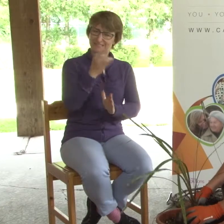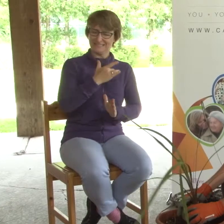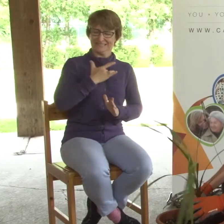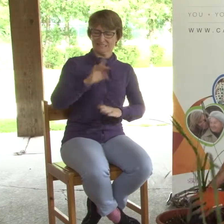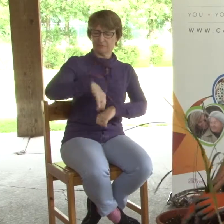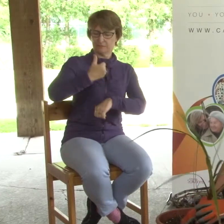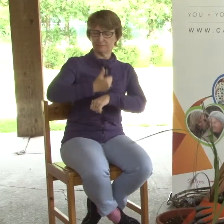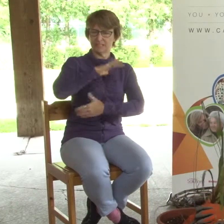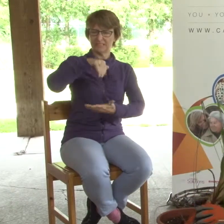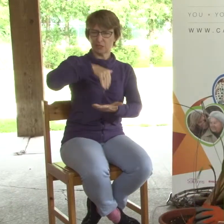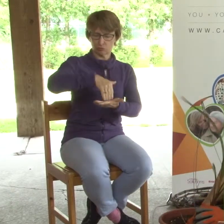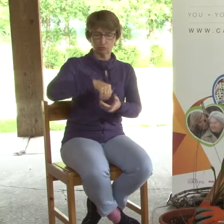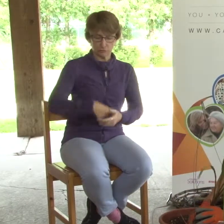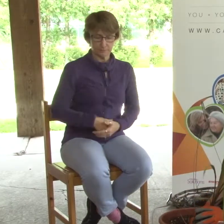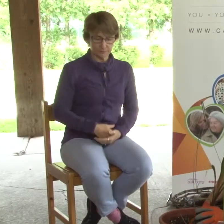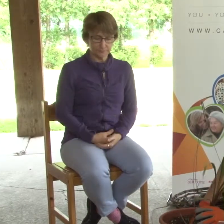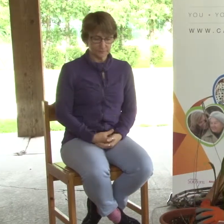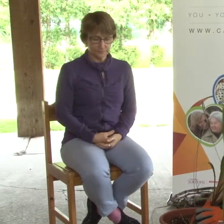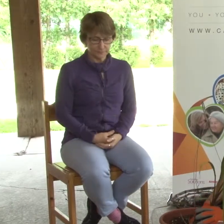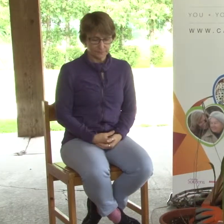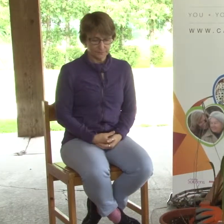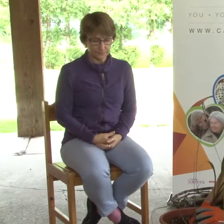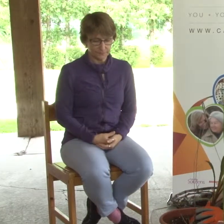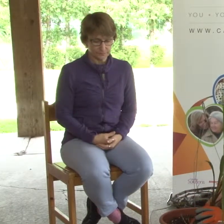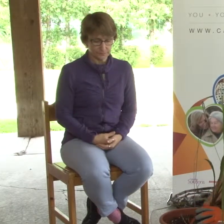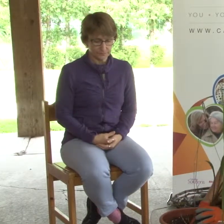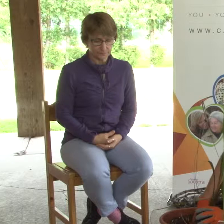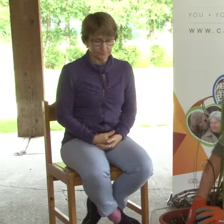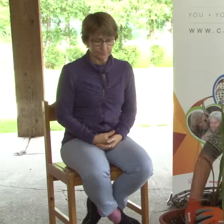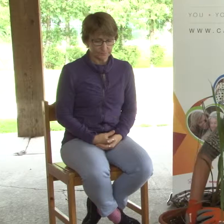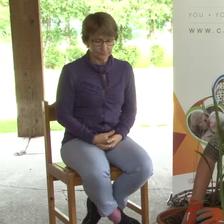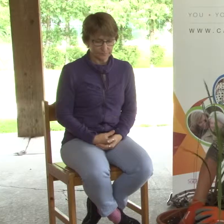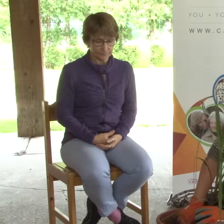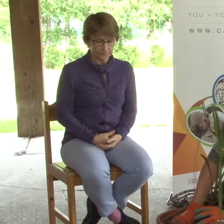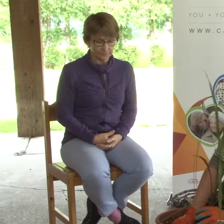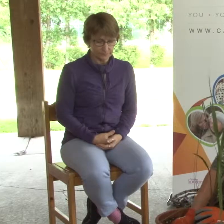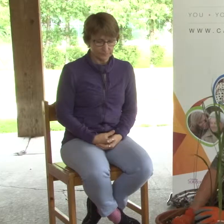of the container. So I'm going to start first with this Dracaena.